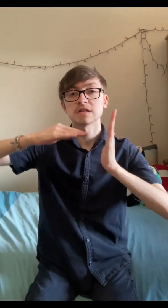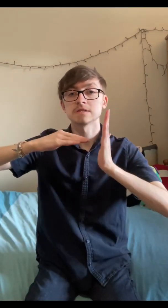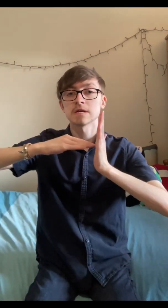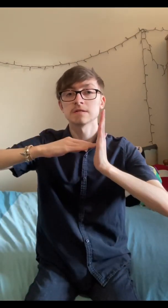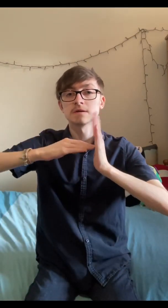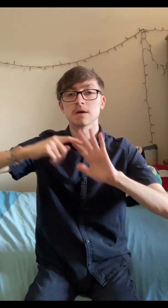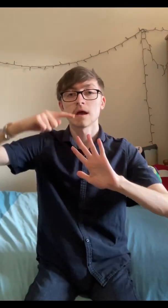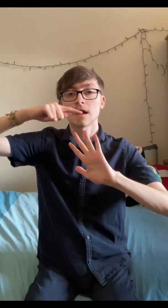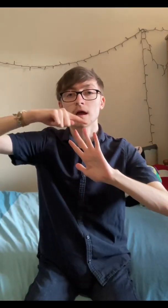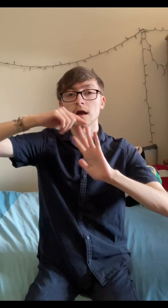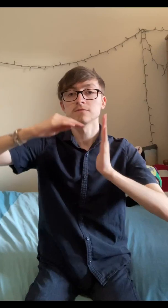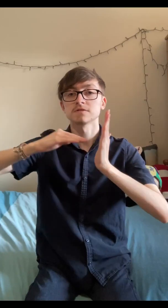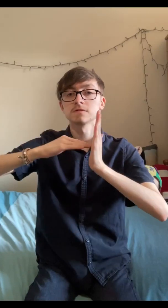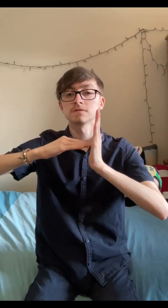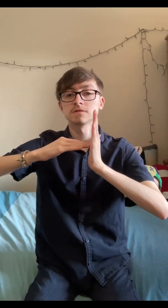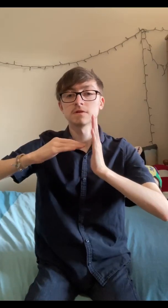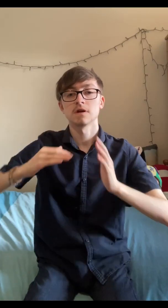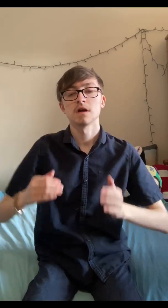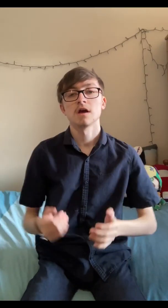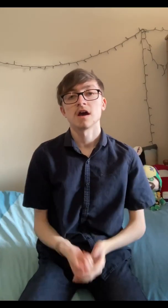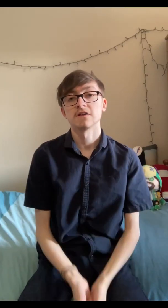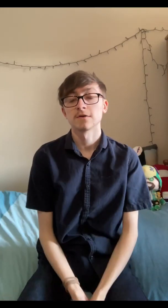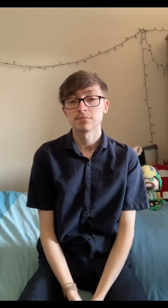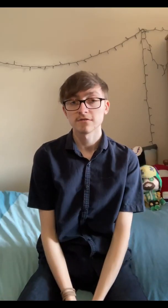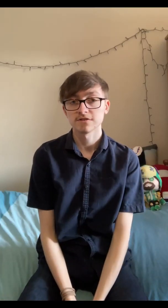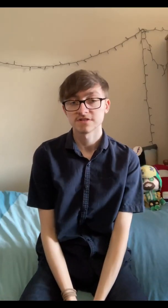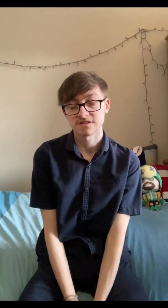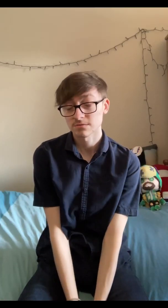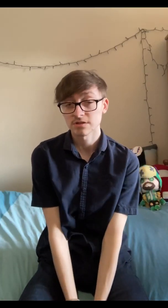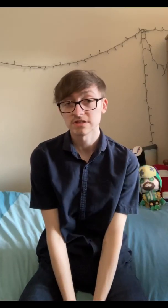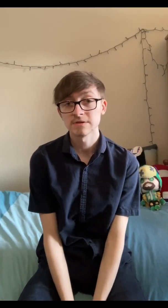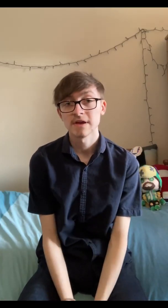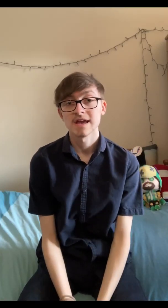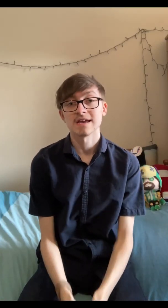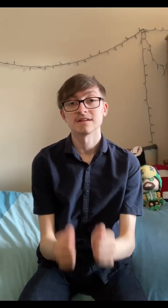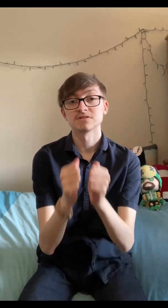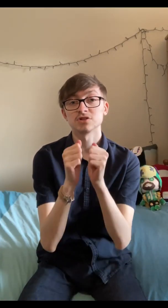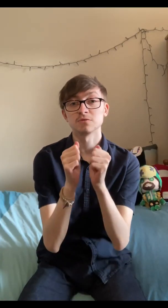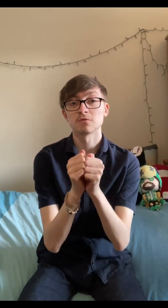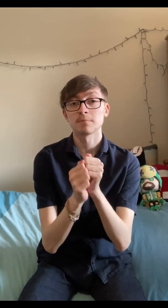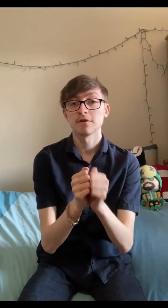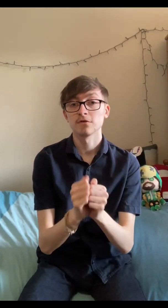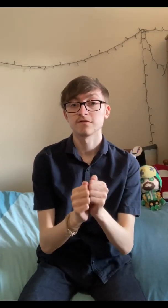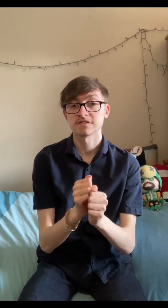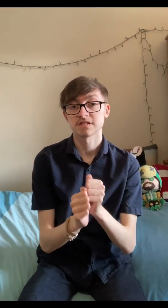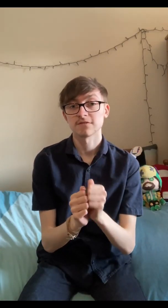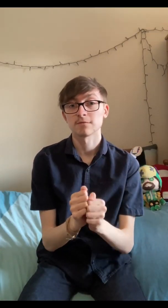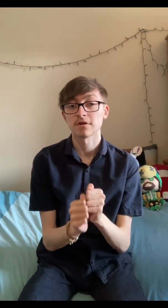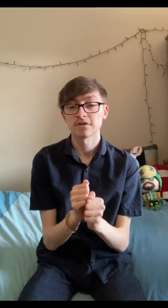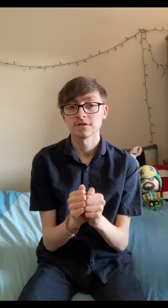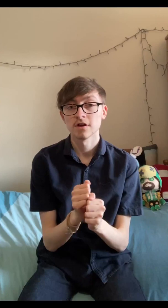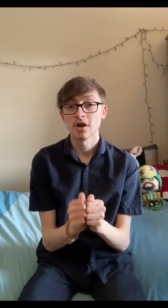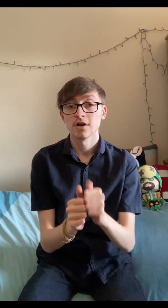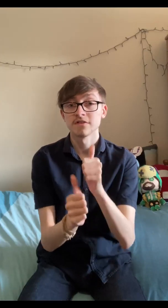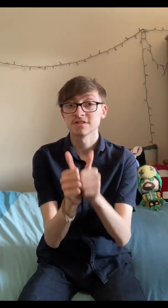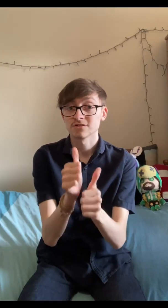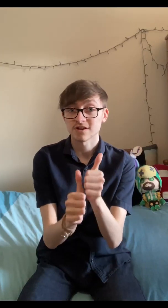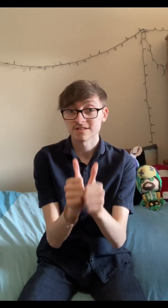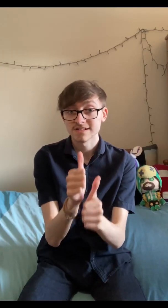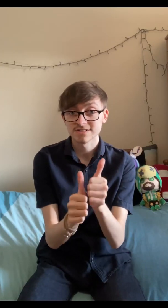OZ, ounces. And for brother and sister, what you do is you rub both your fists together for brother. This is congratulations